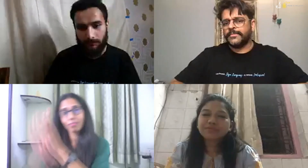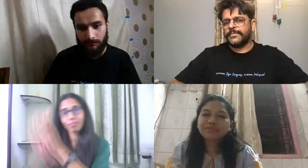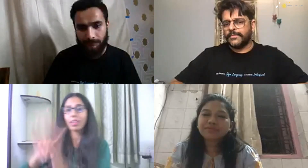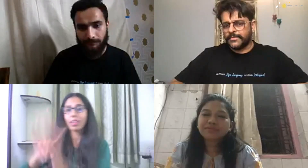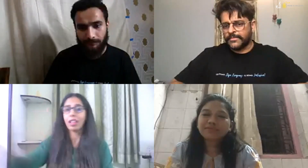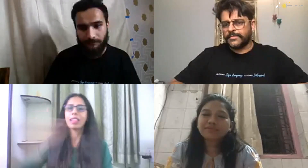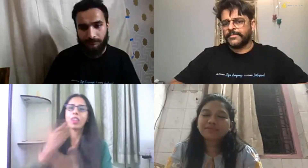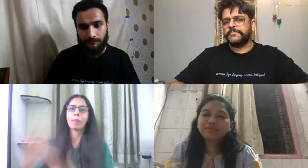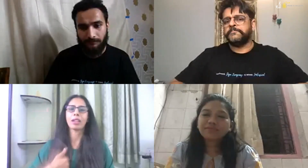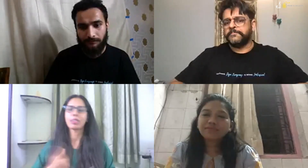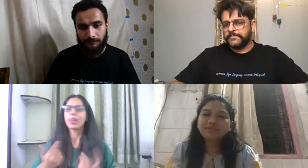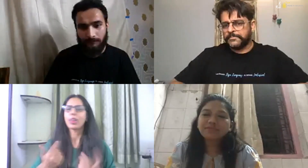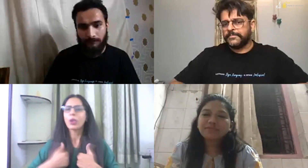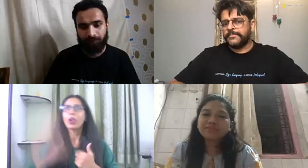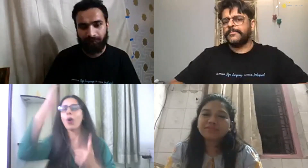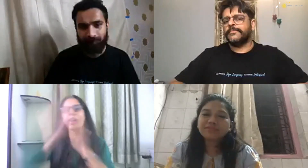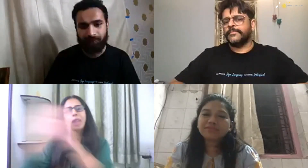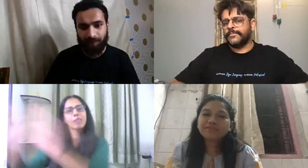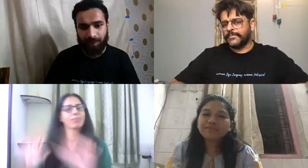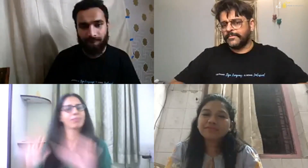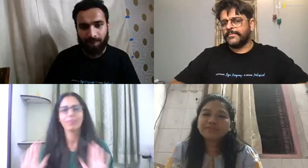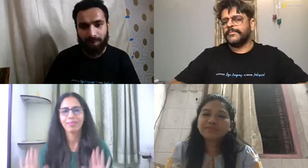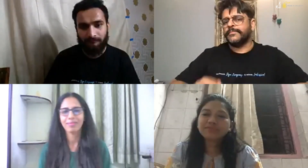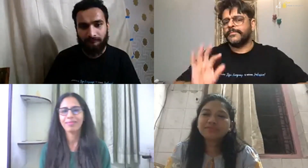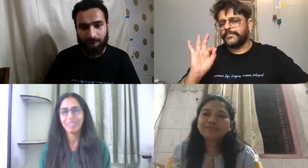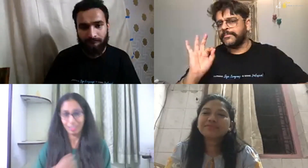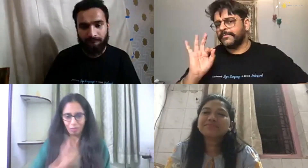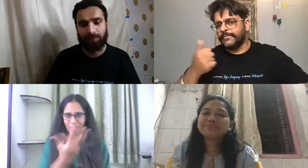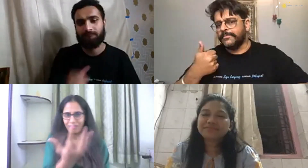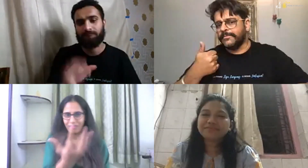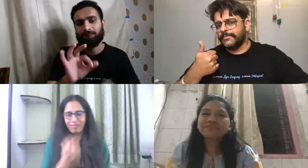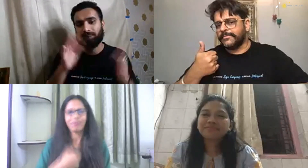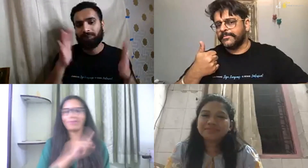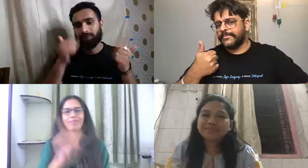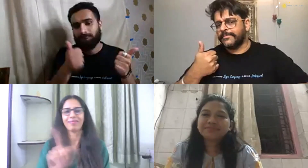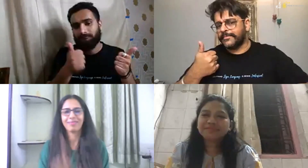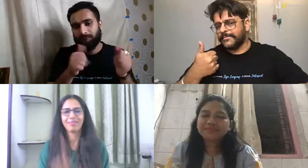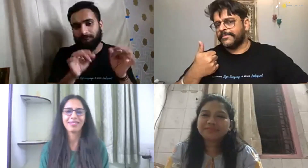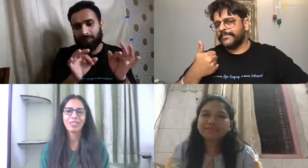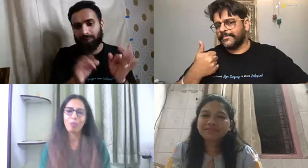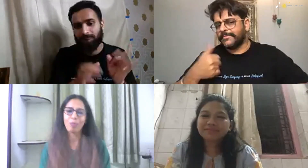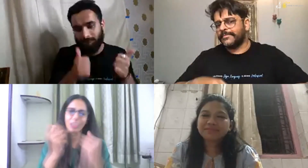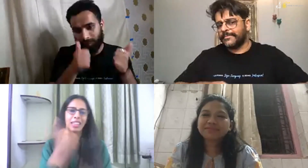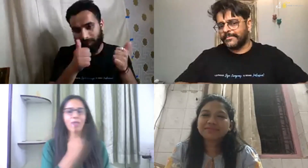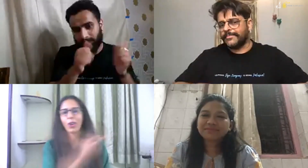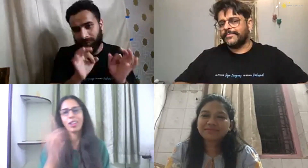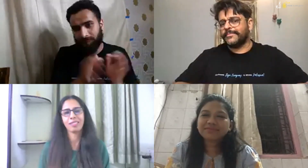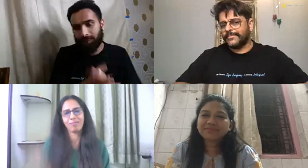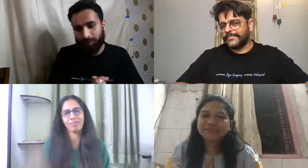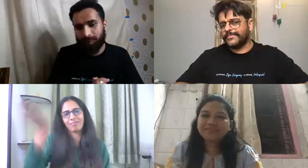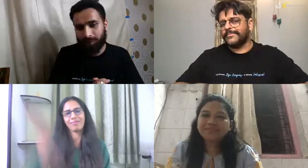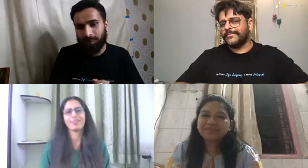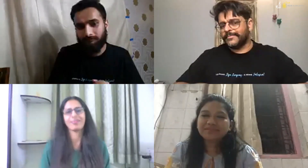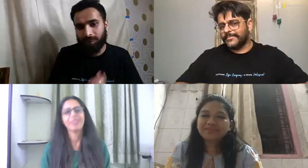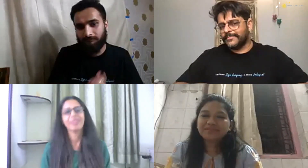ready to do that for free to teach them, and I just feel that I want to do it as a blessing. So I don't want any kind of a support. I